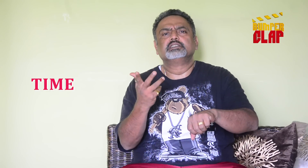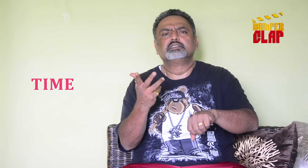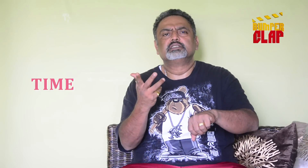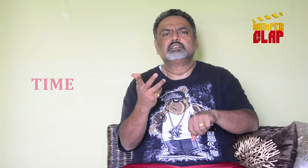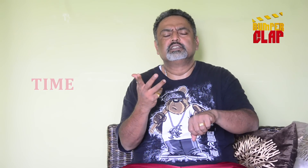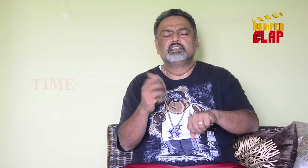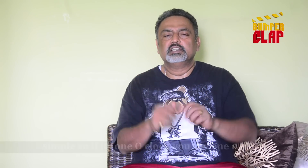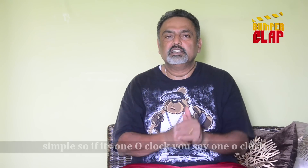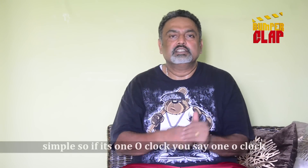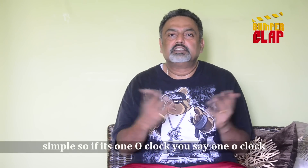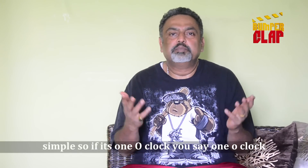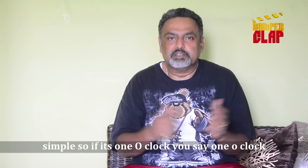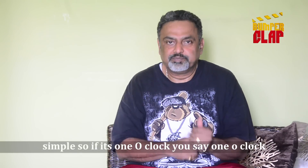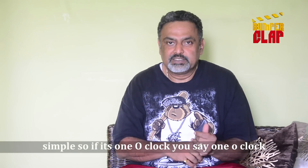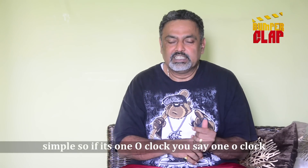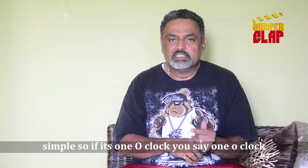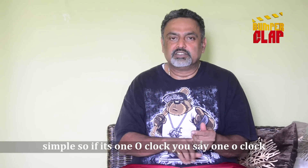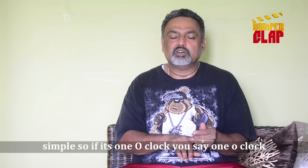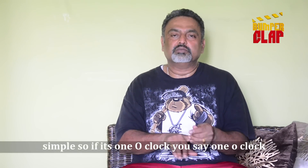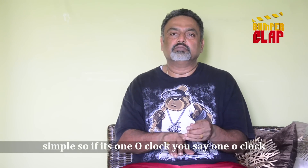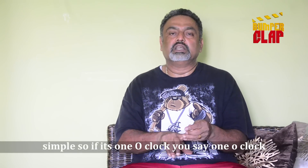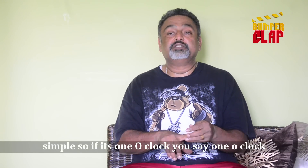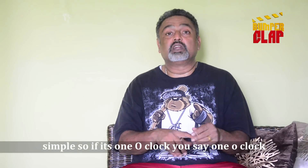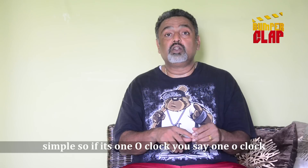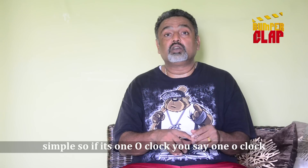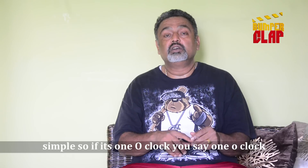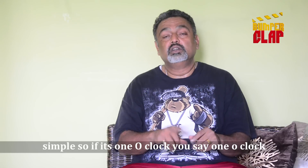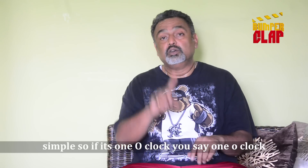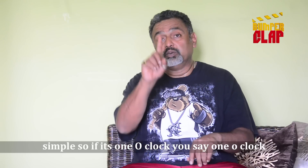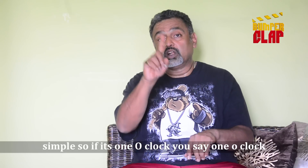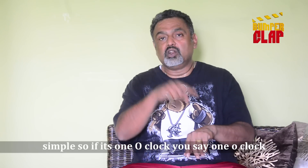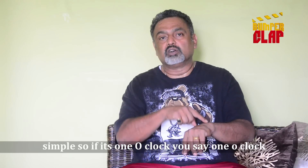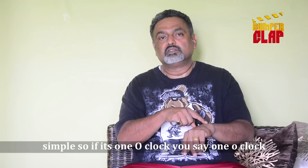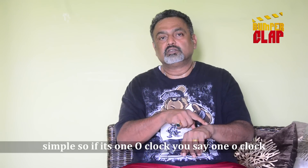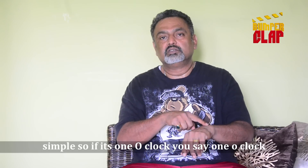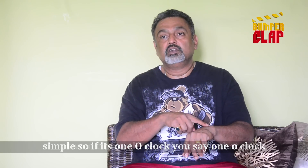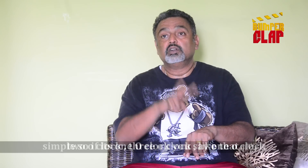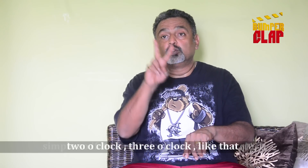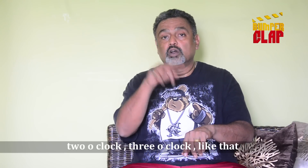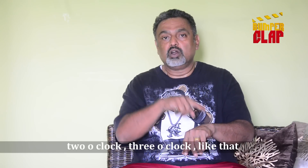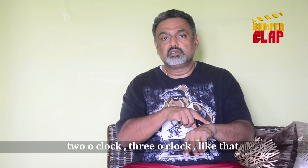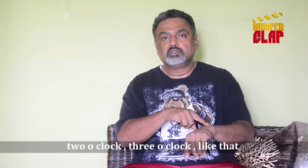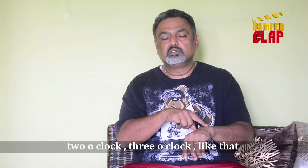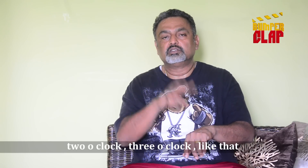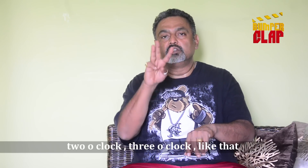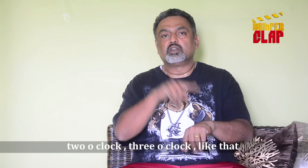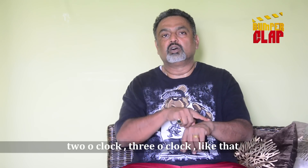so if it's one o'clock is a one o'clock two o'clock the clock